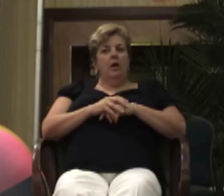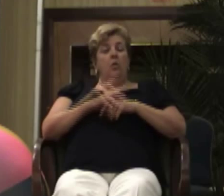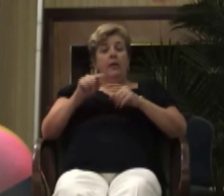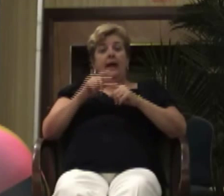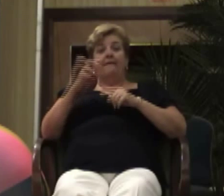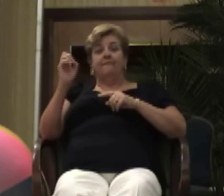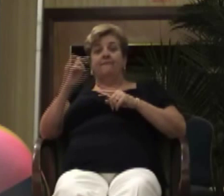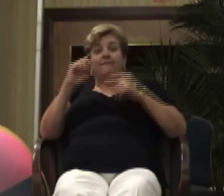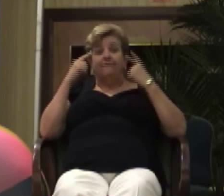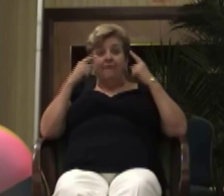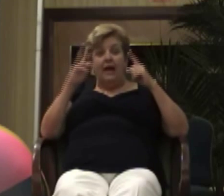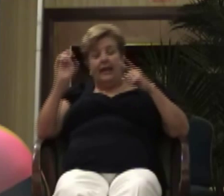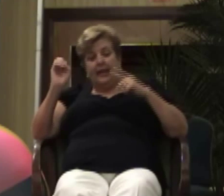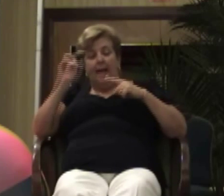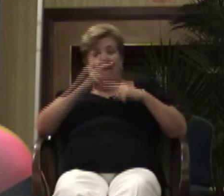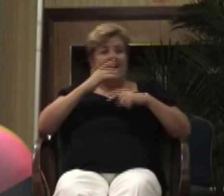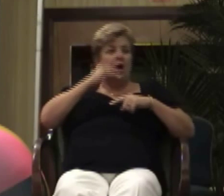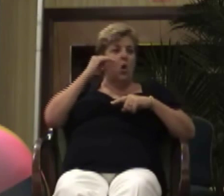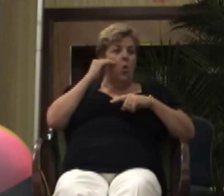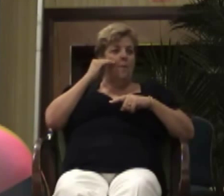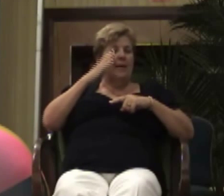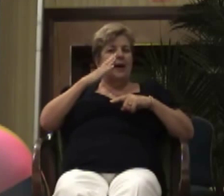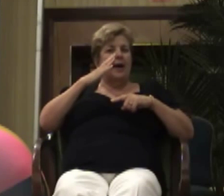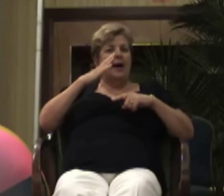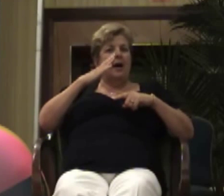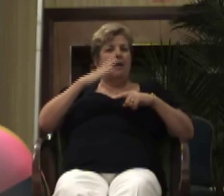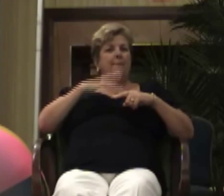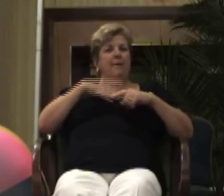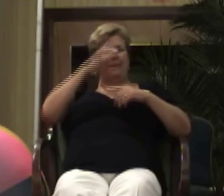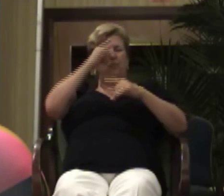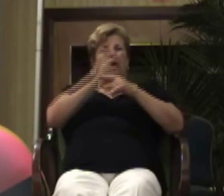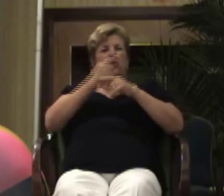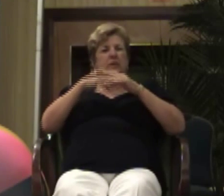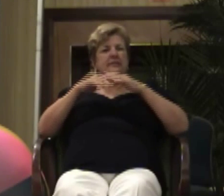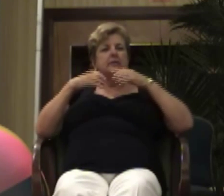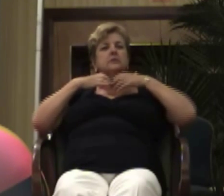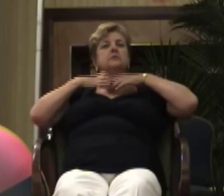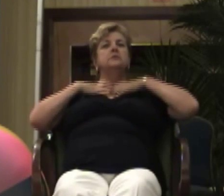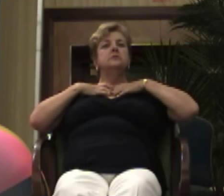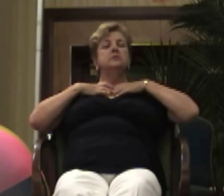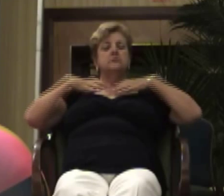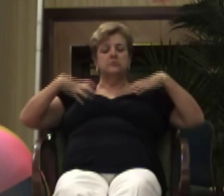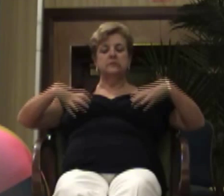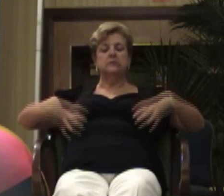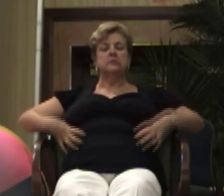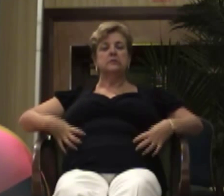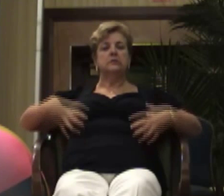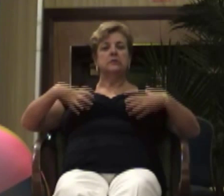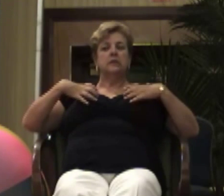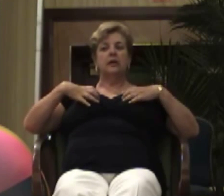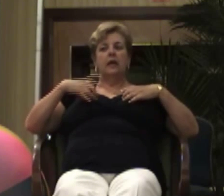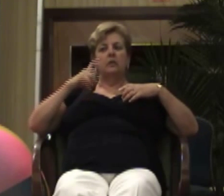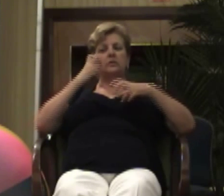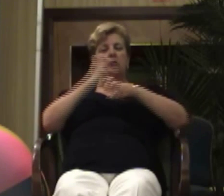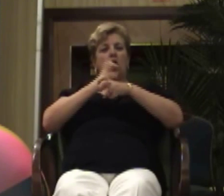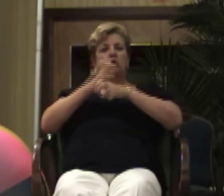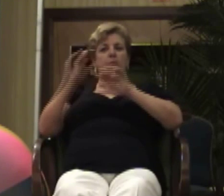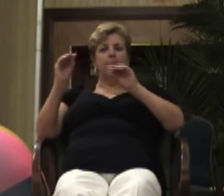brother was, he was in traction. It was a big deal to move him. But they had to move. He had palms in